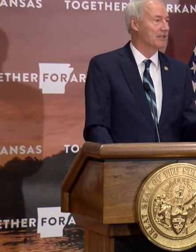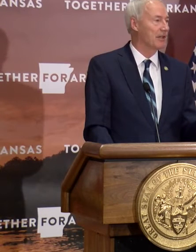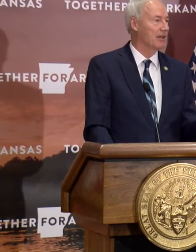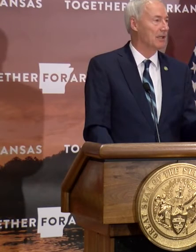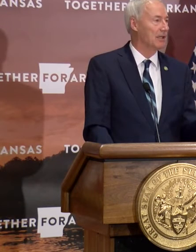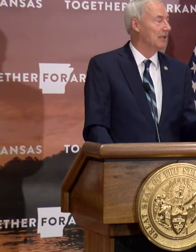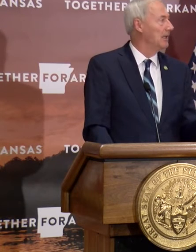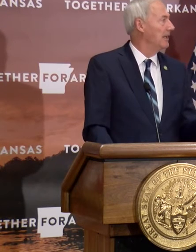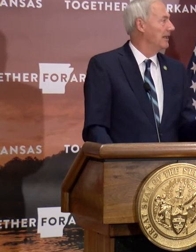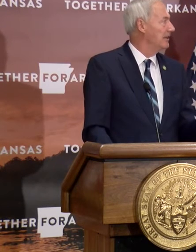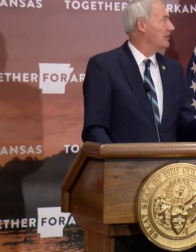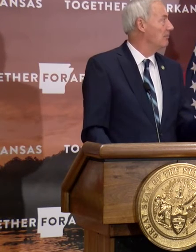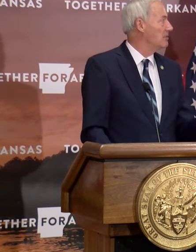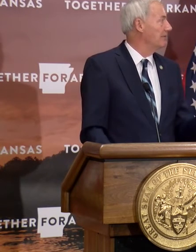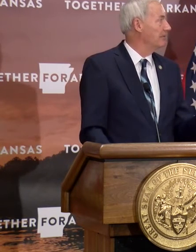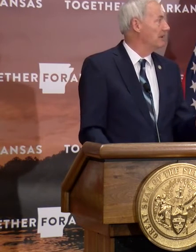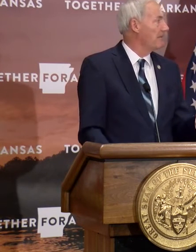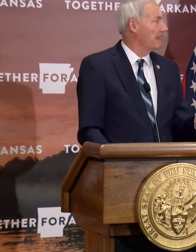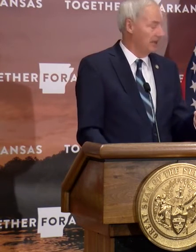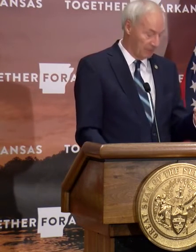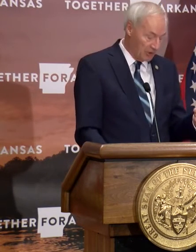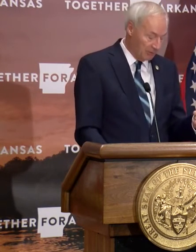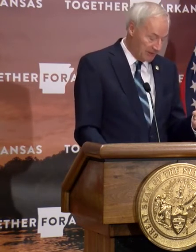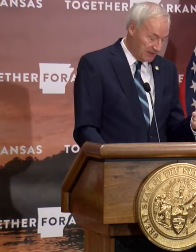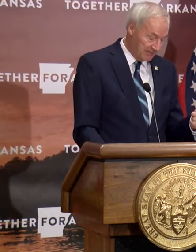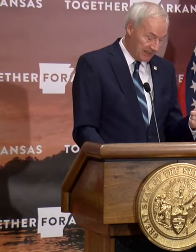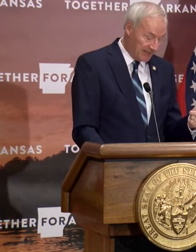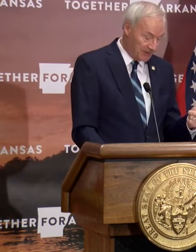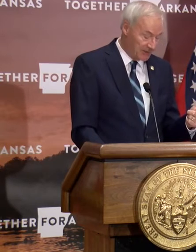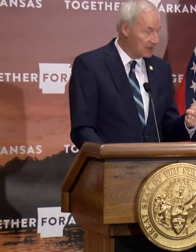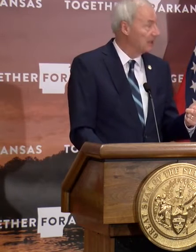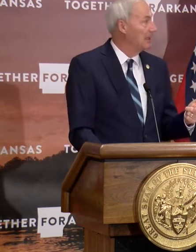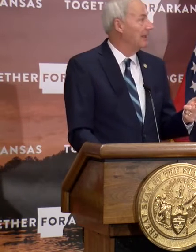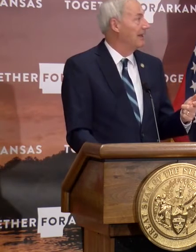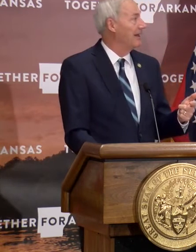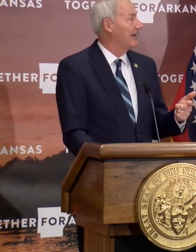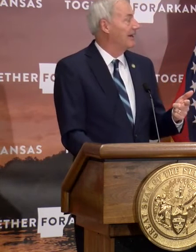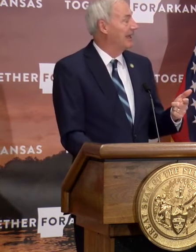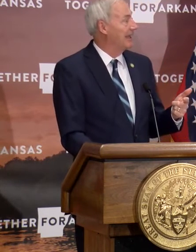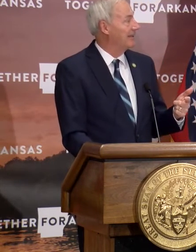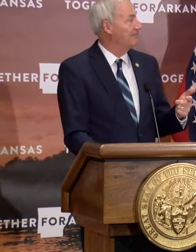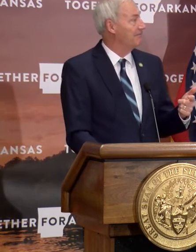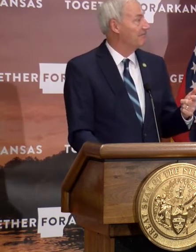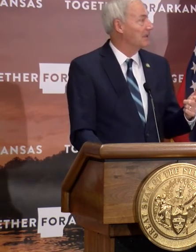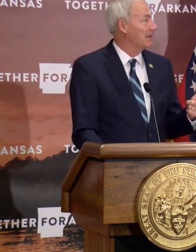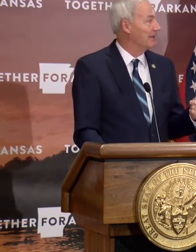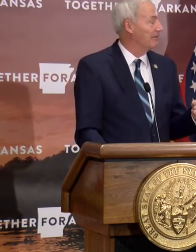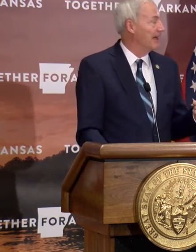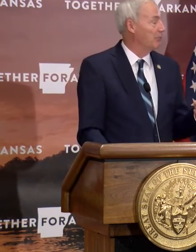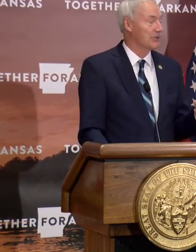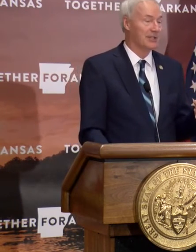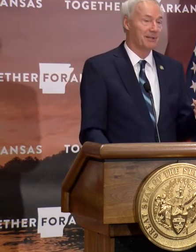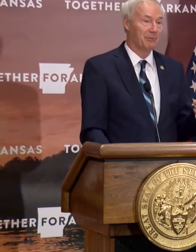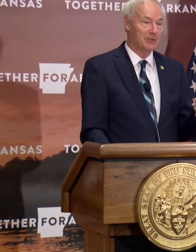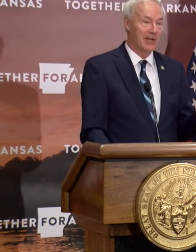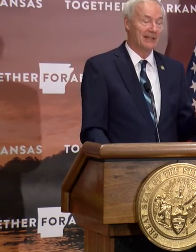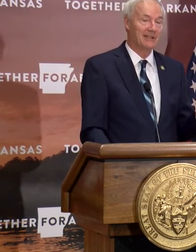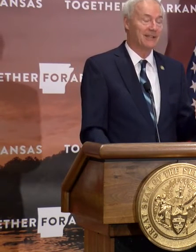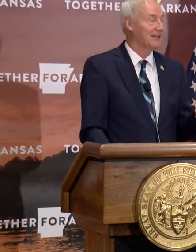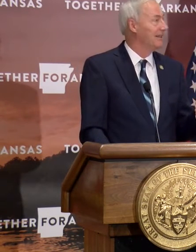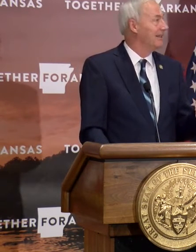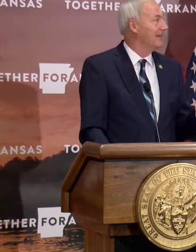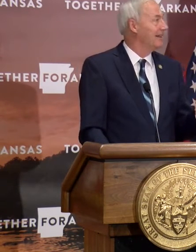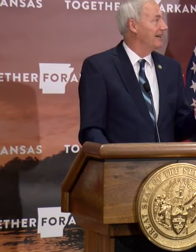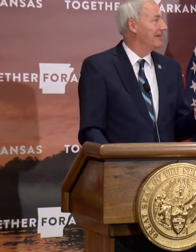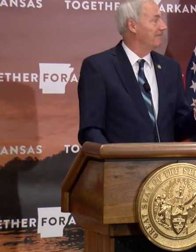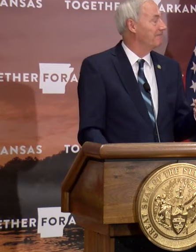in Arkansas in terms of cumulative cases, and that was